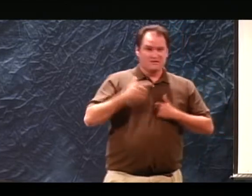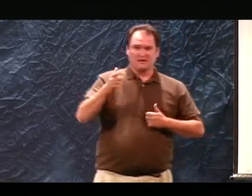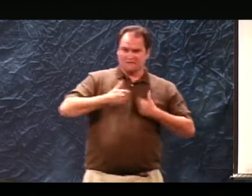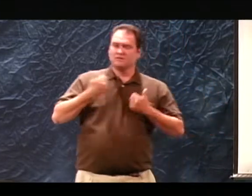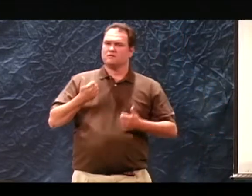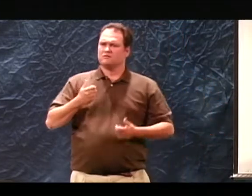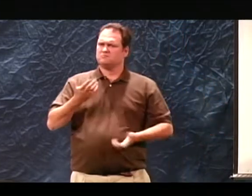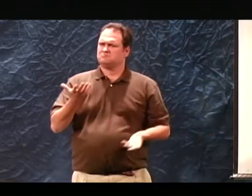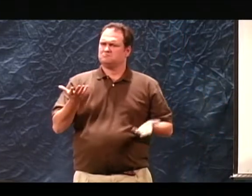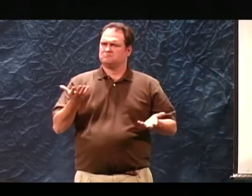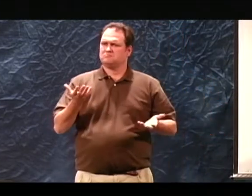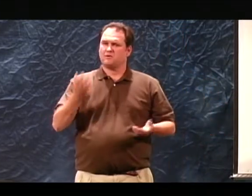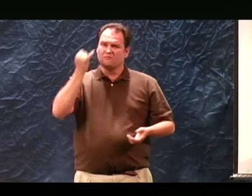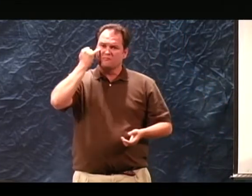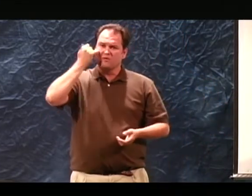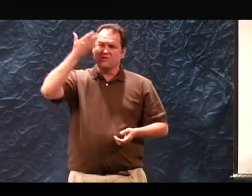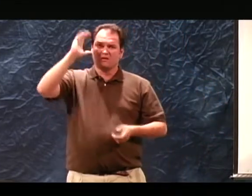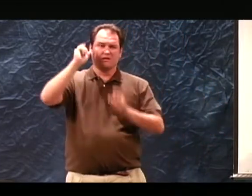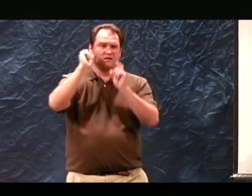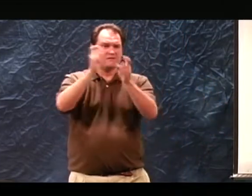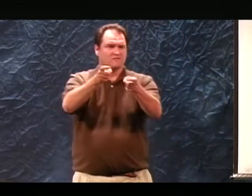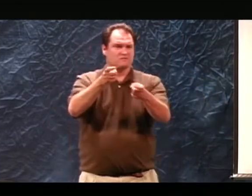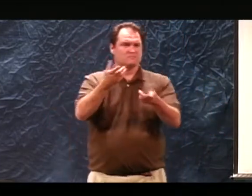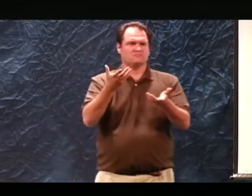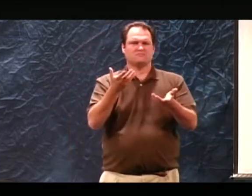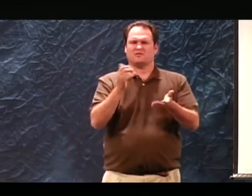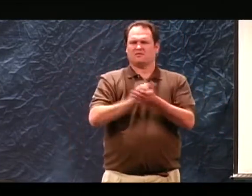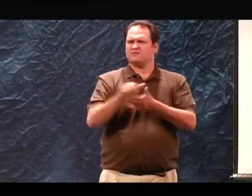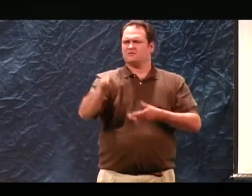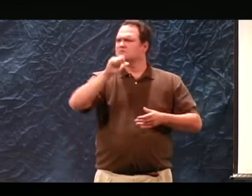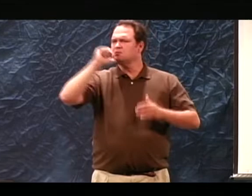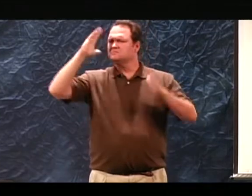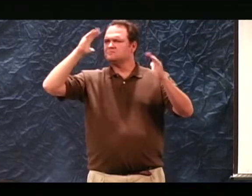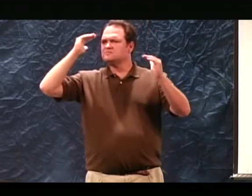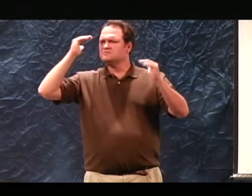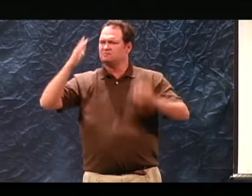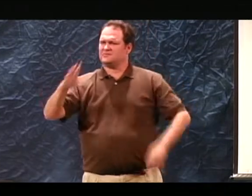in christ are you alive in christ are you lifeless